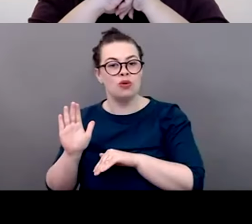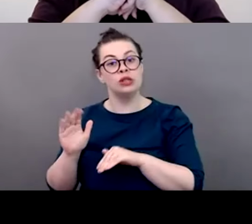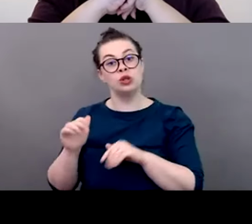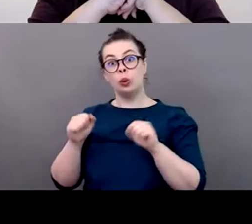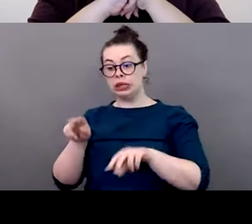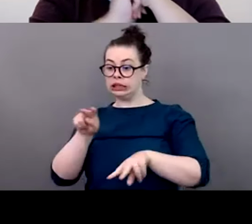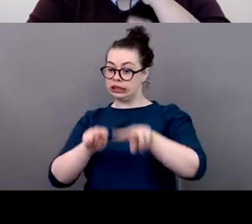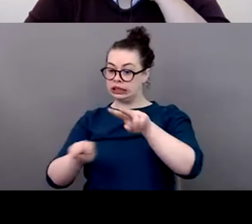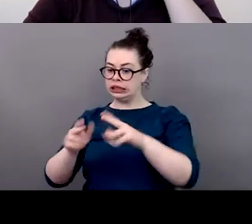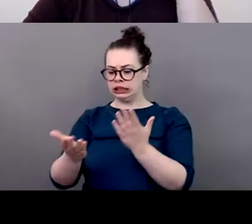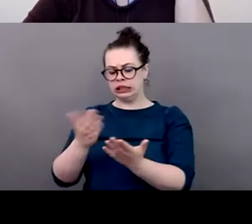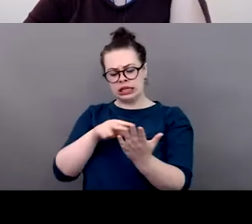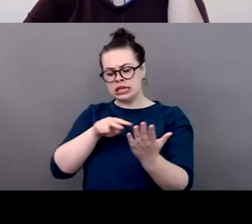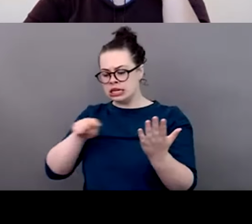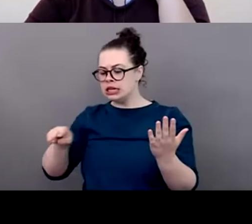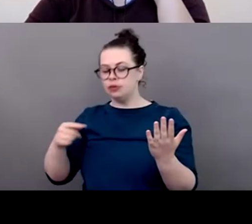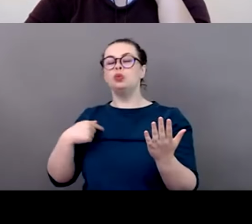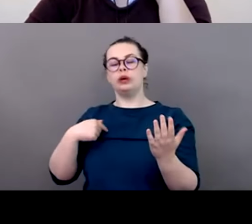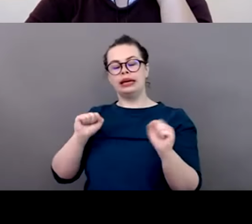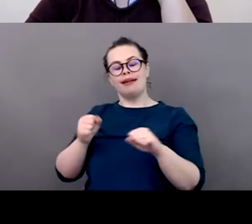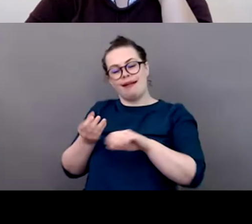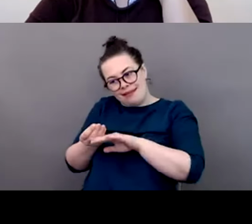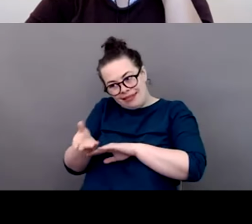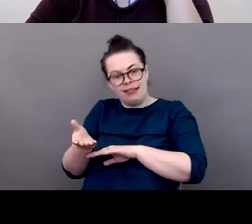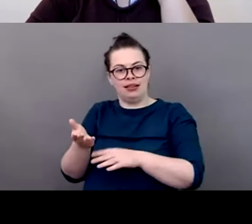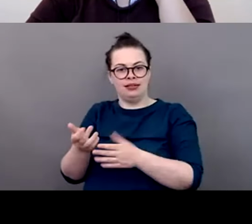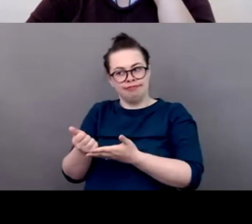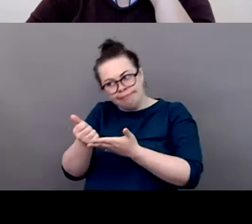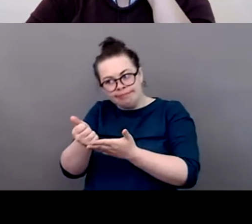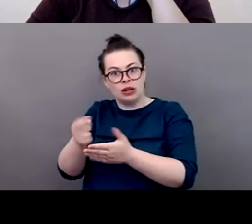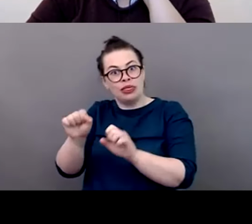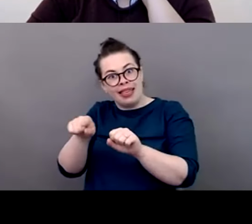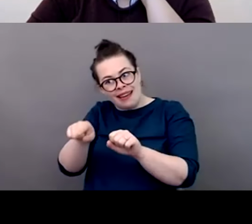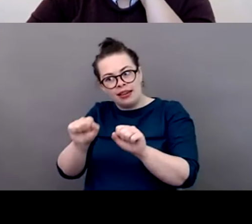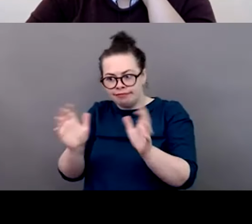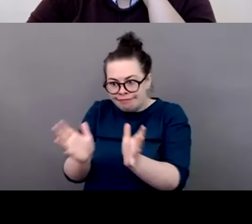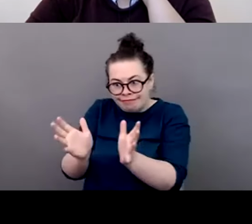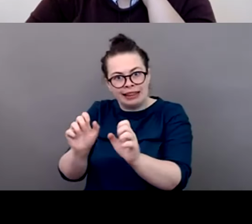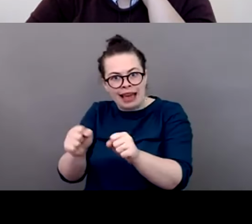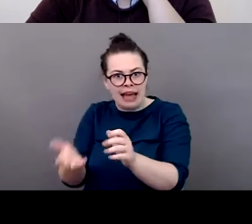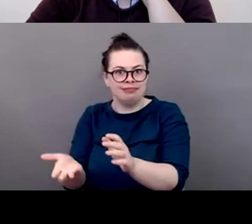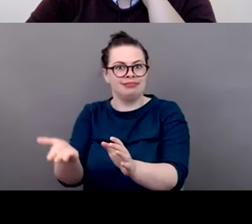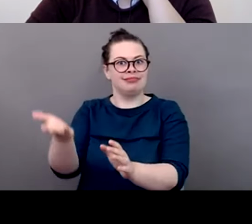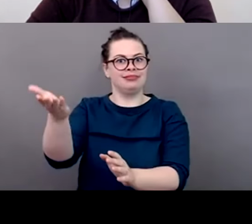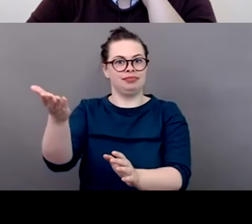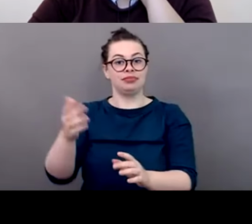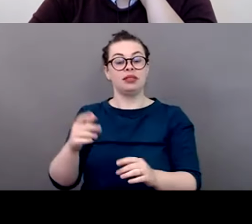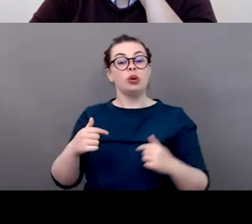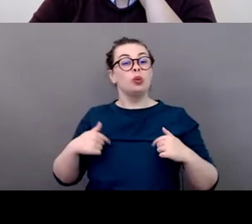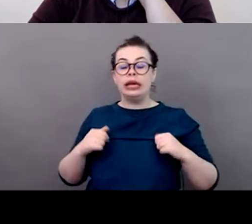that. But we will not be able, or the committee will not be able to say, because